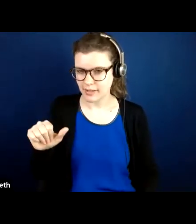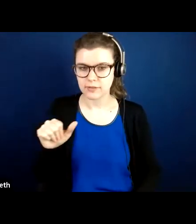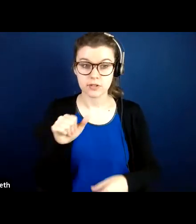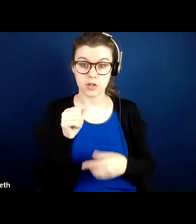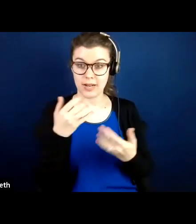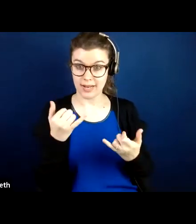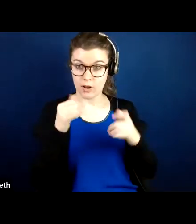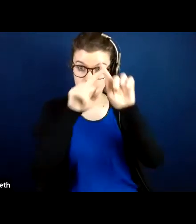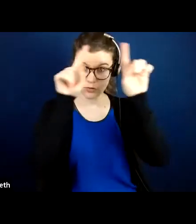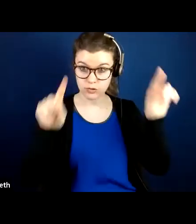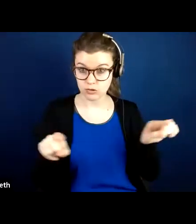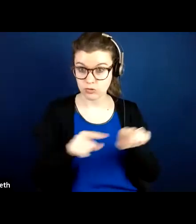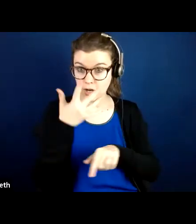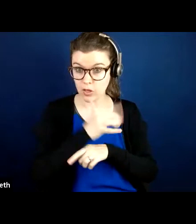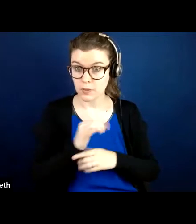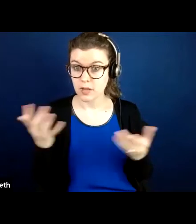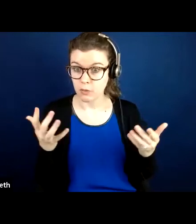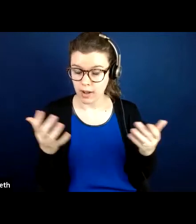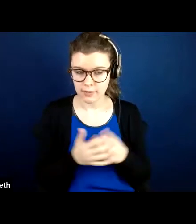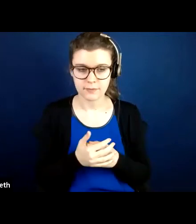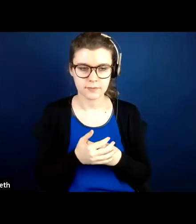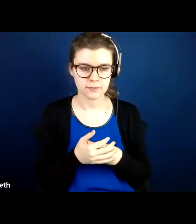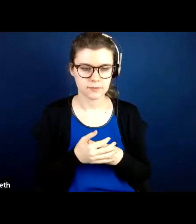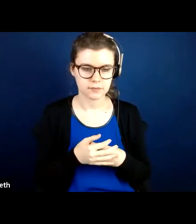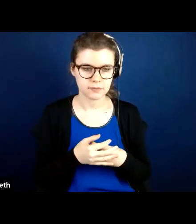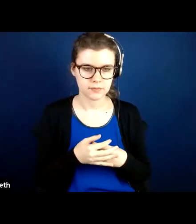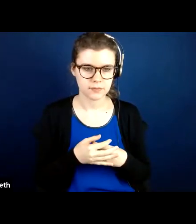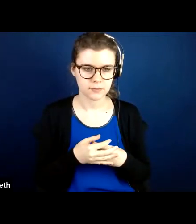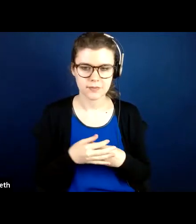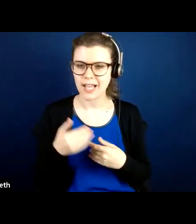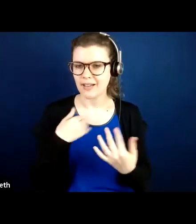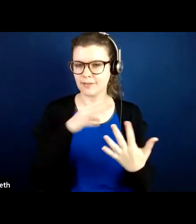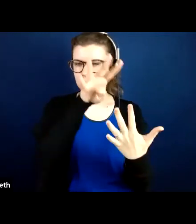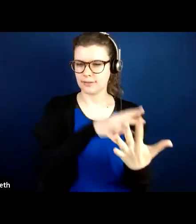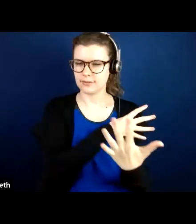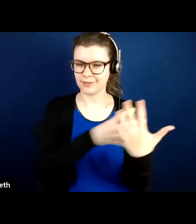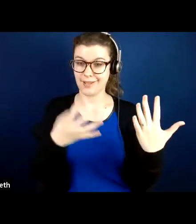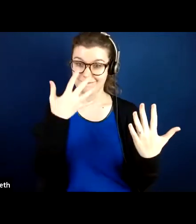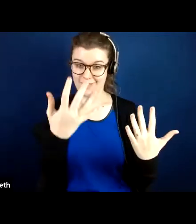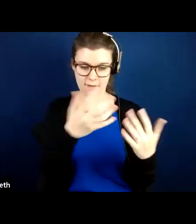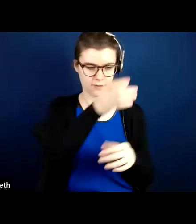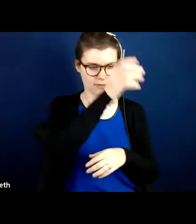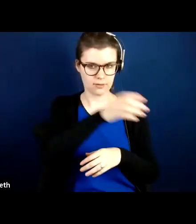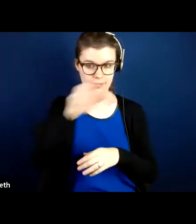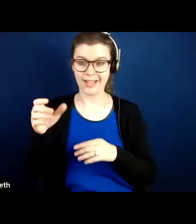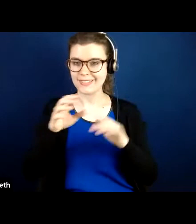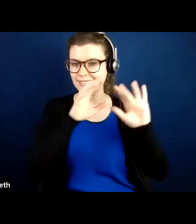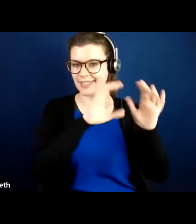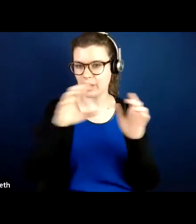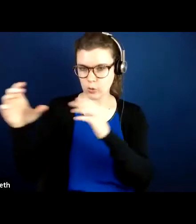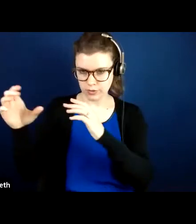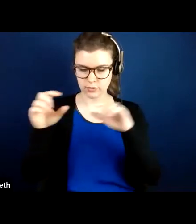screen looks like. There are 5 vertical categories and then 4 horizontal. The